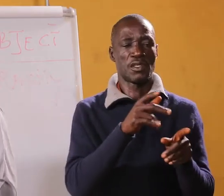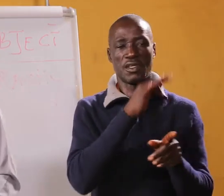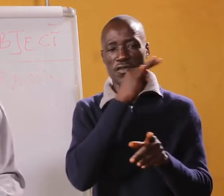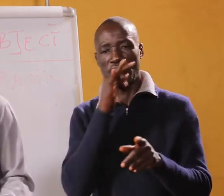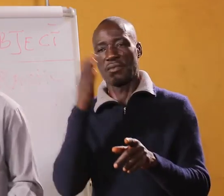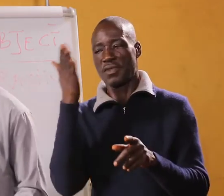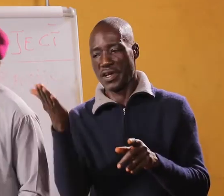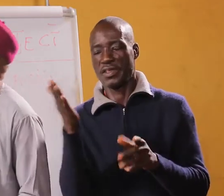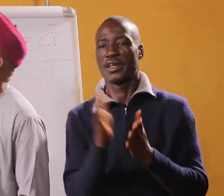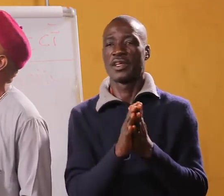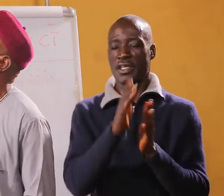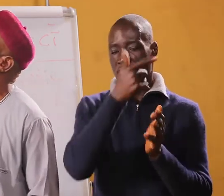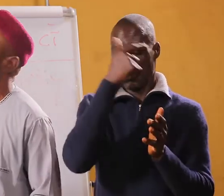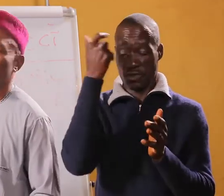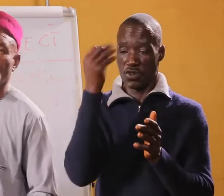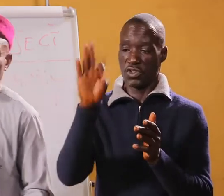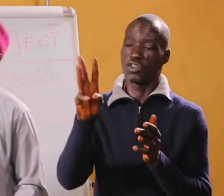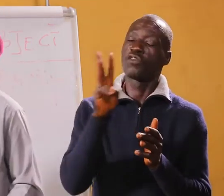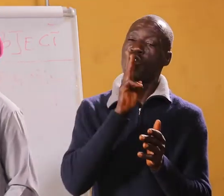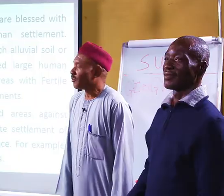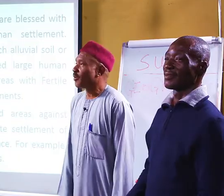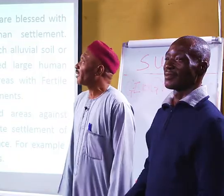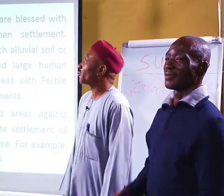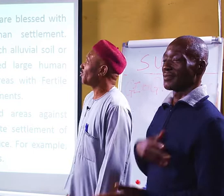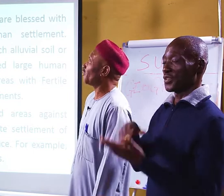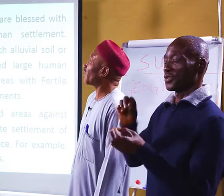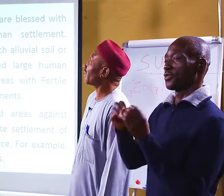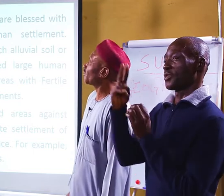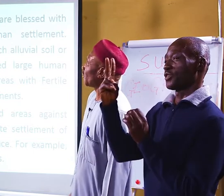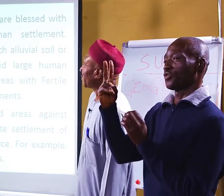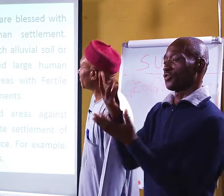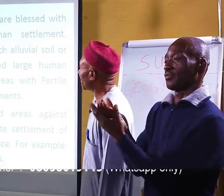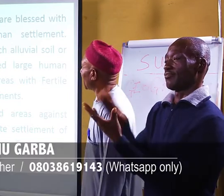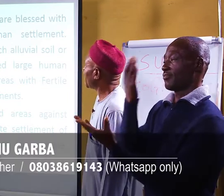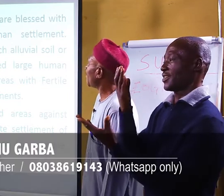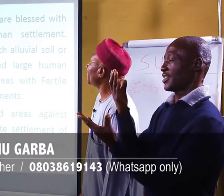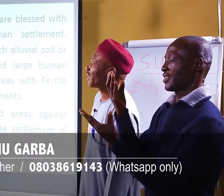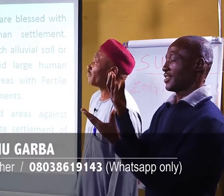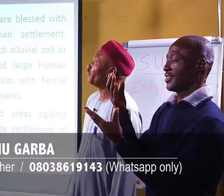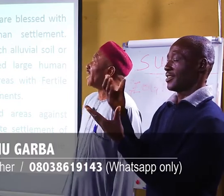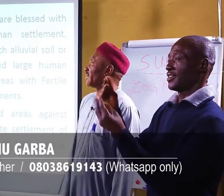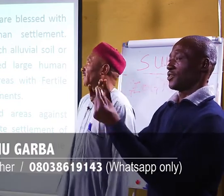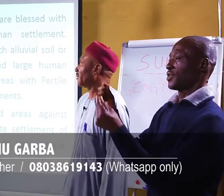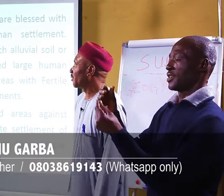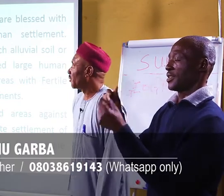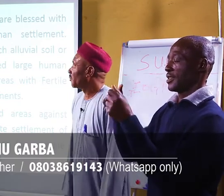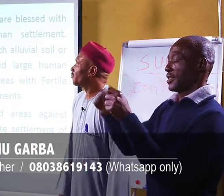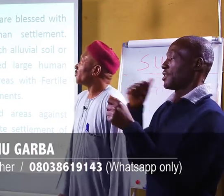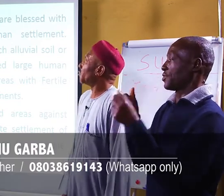farmland are as a result of water. Number two, fertile soil. Areas which are